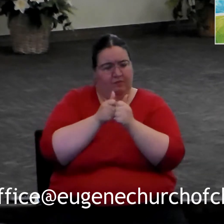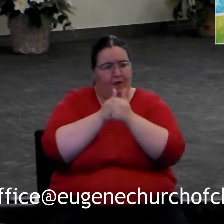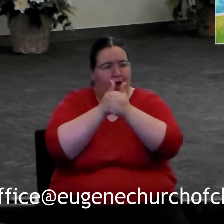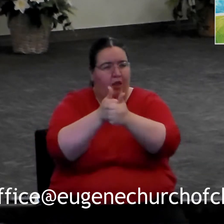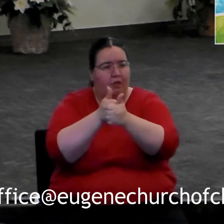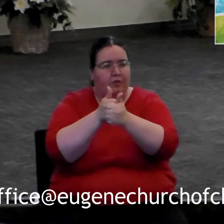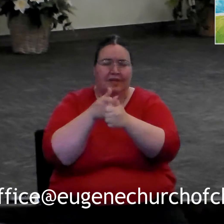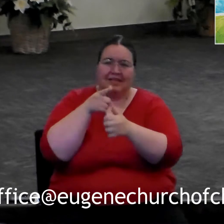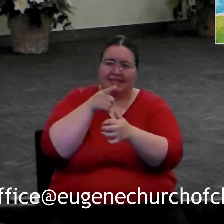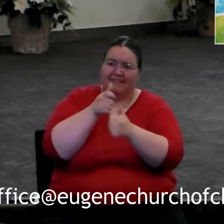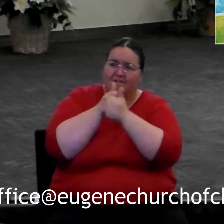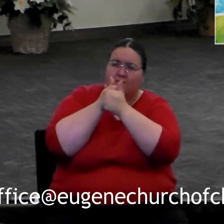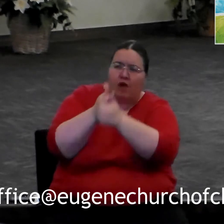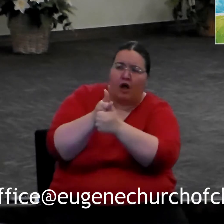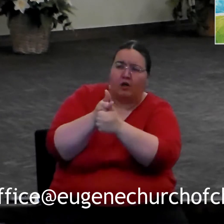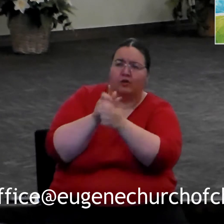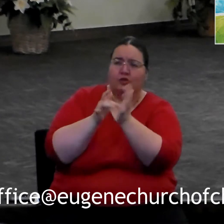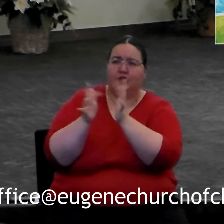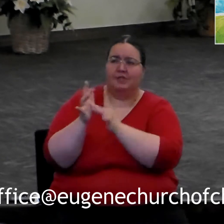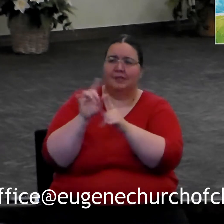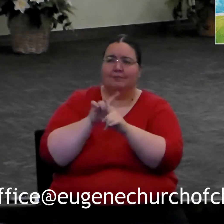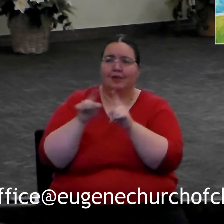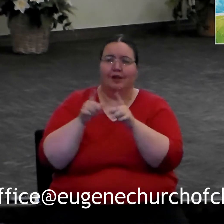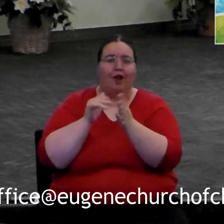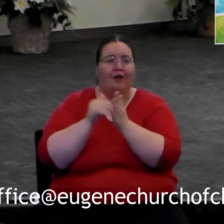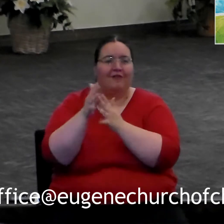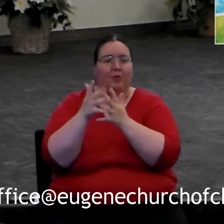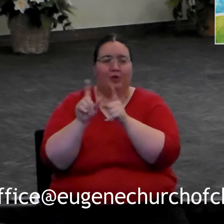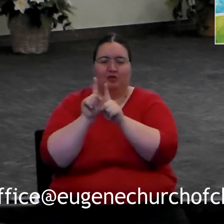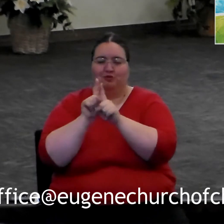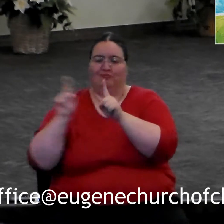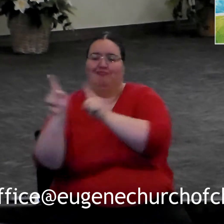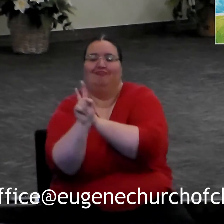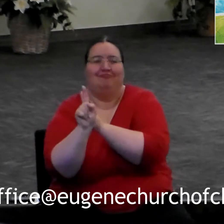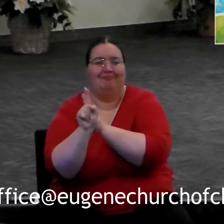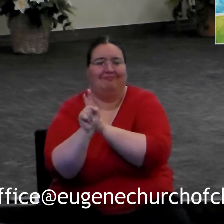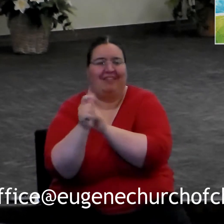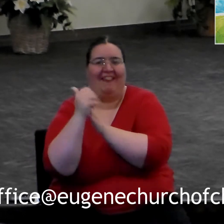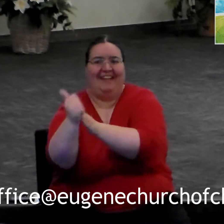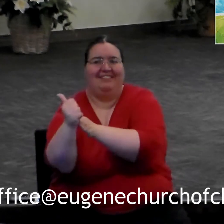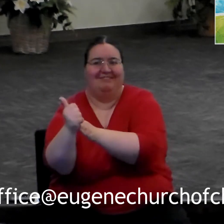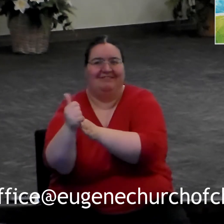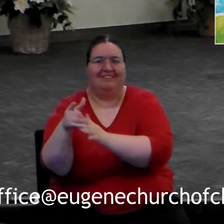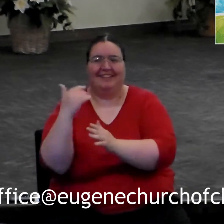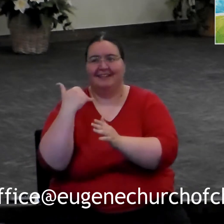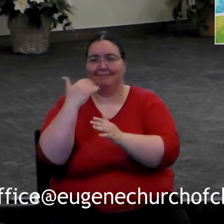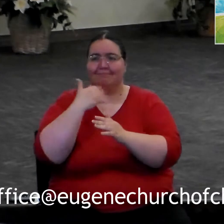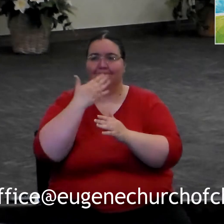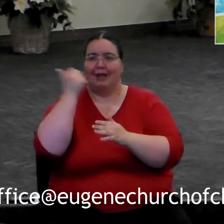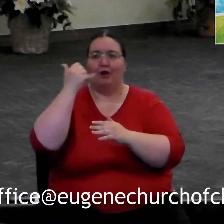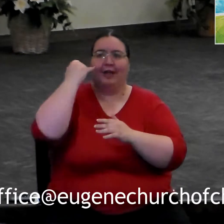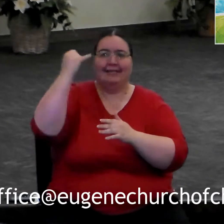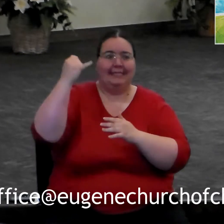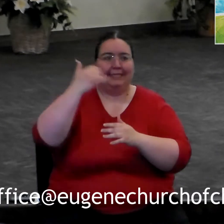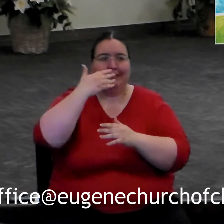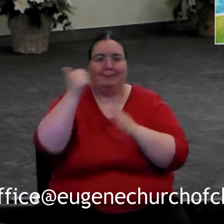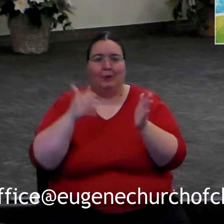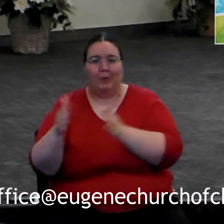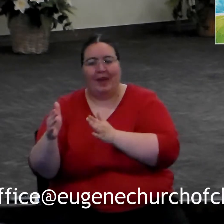idea or a different idea or a better way. But Jesus gives us the key here in this verse to discipleship. I had a preacher one time.